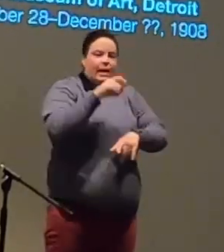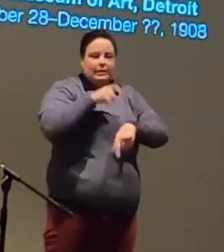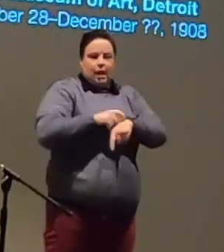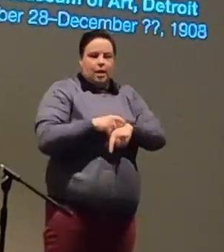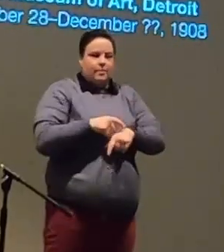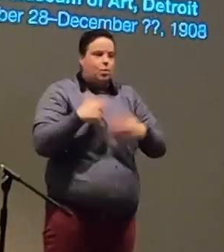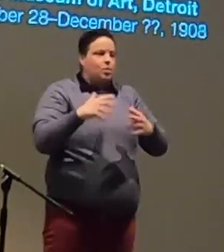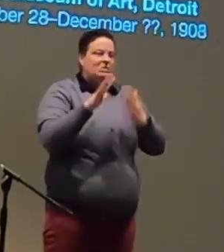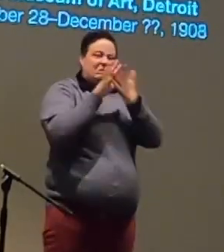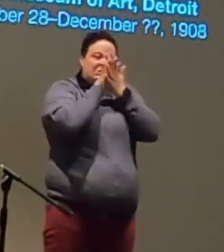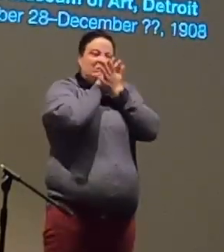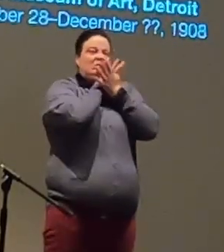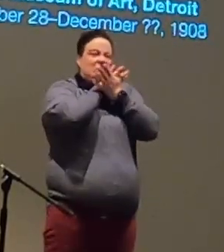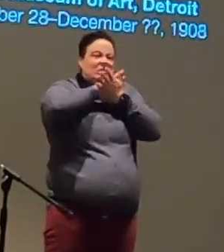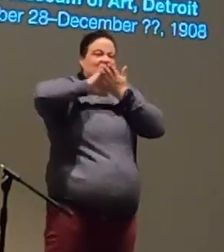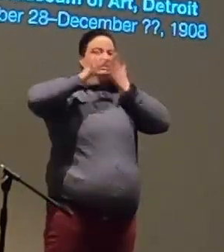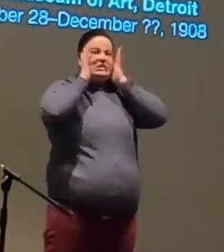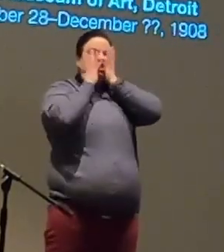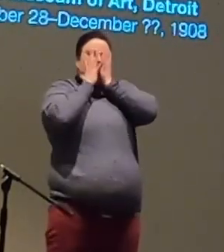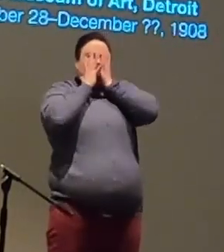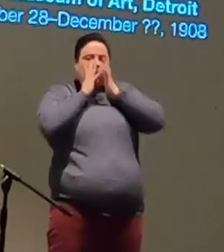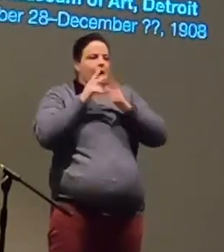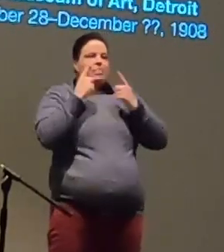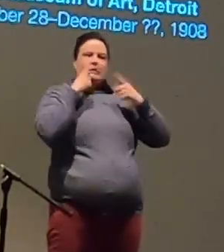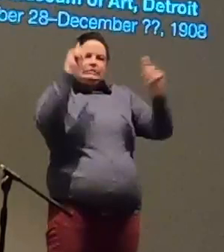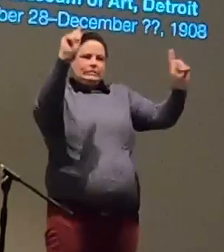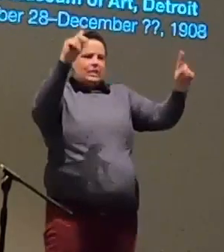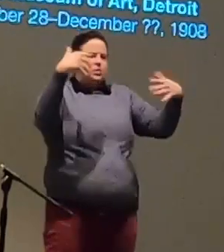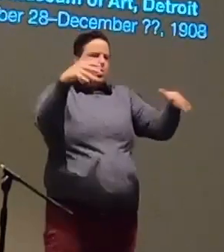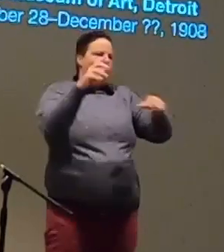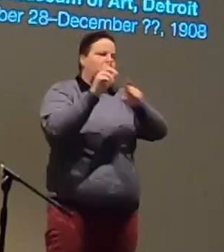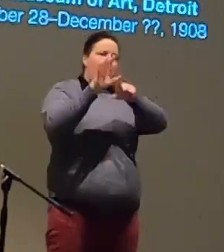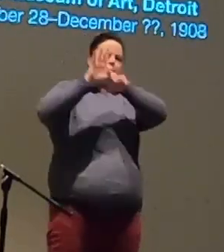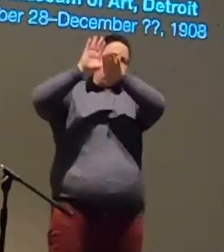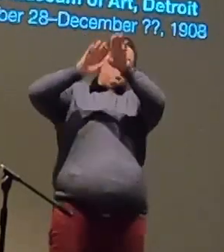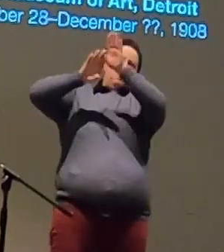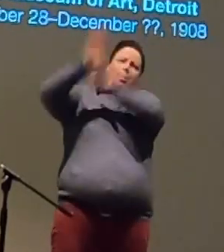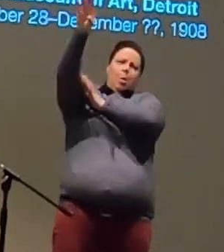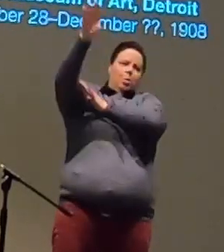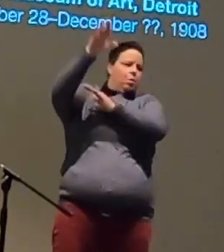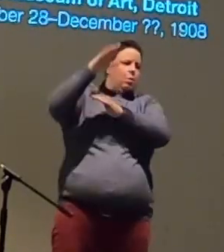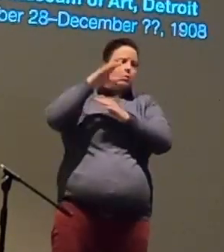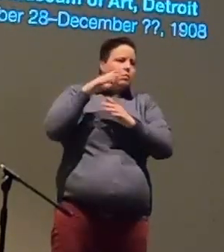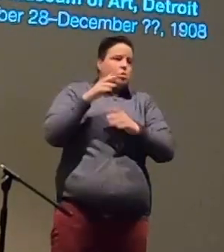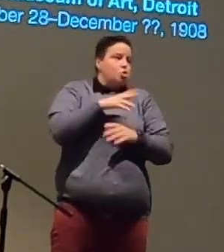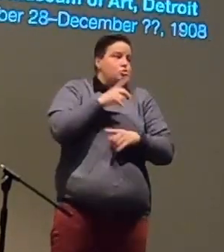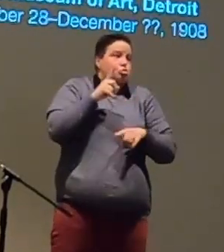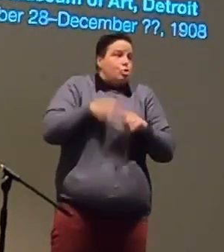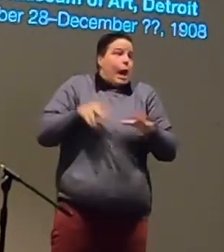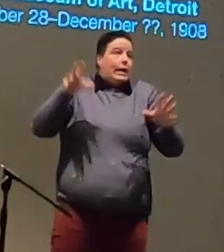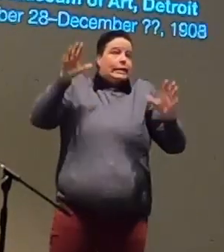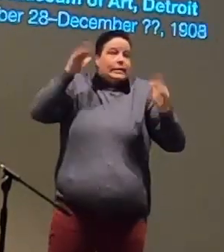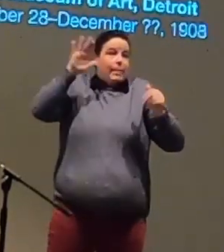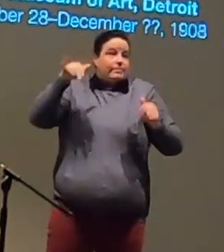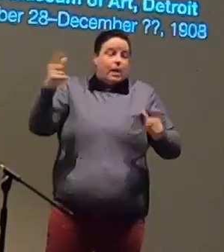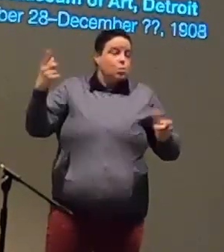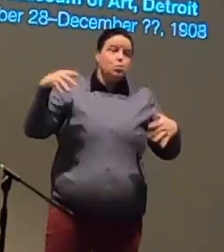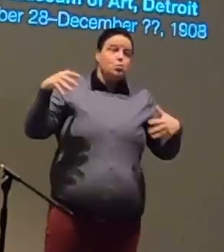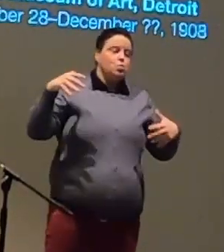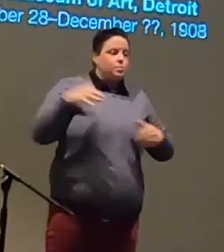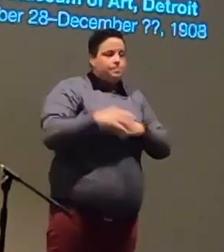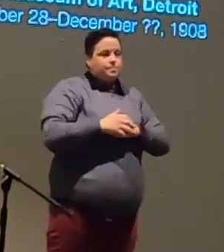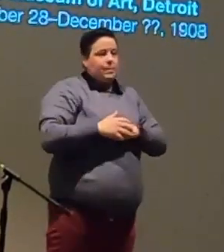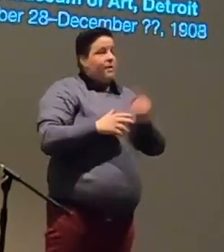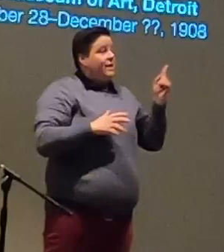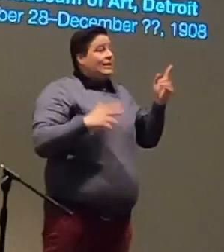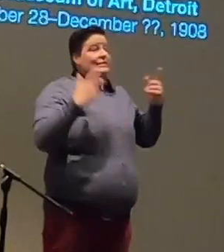was incredibly crowded, and the success of it was off the charts of what they could ever have hoped. So after